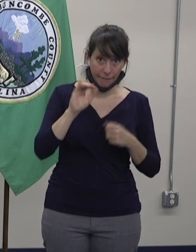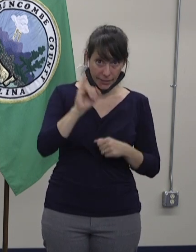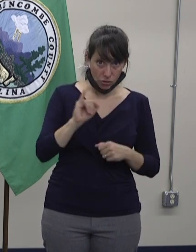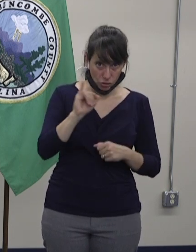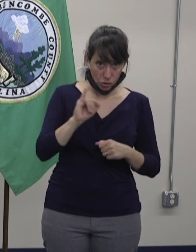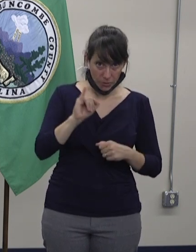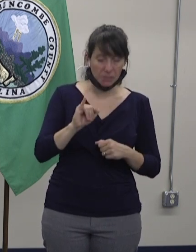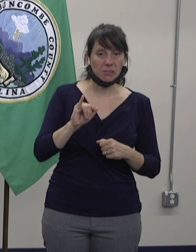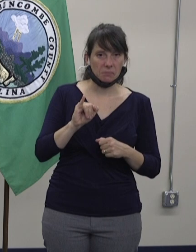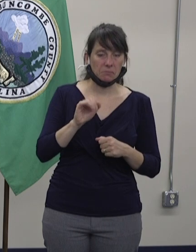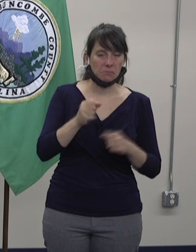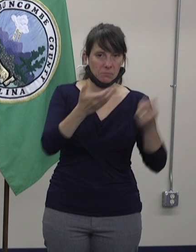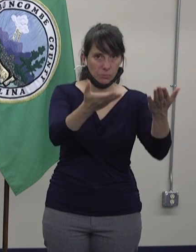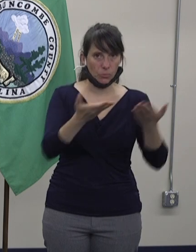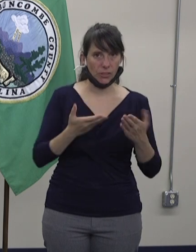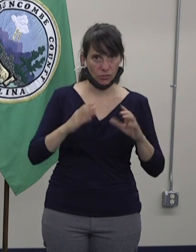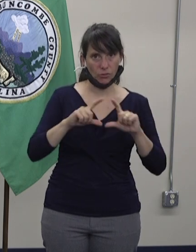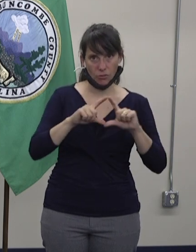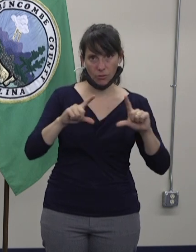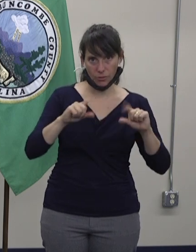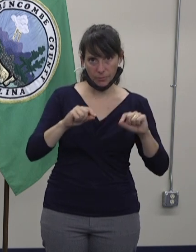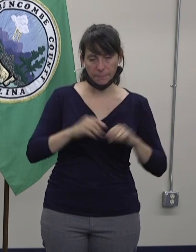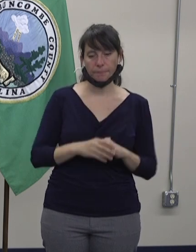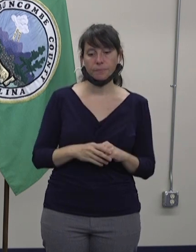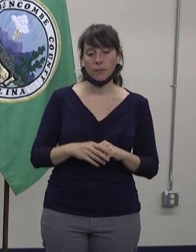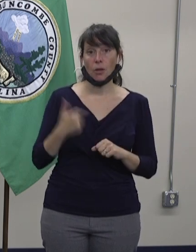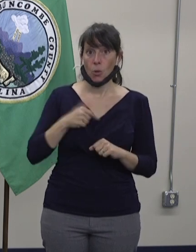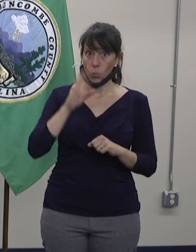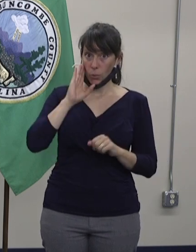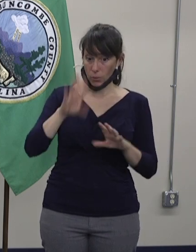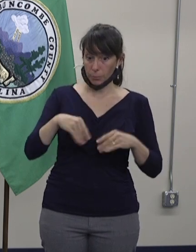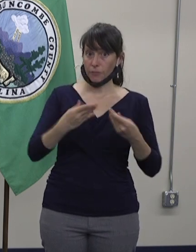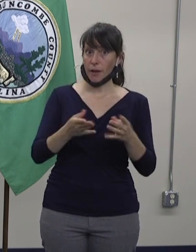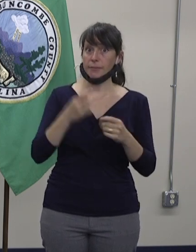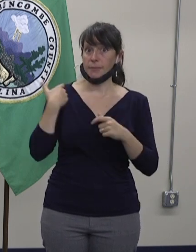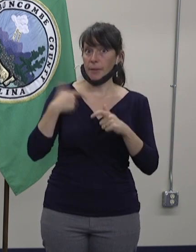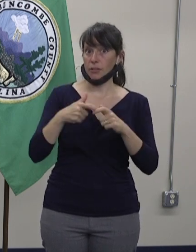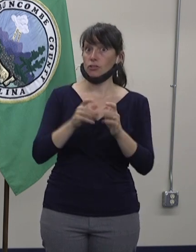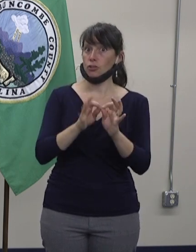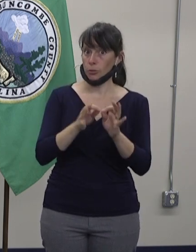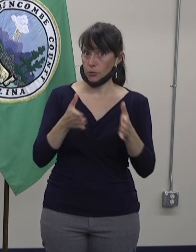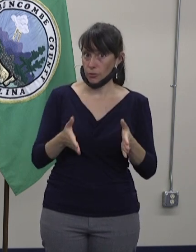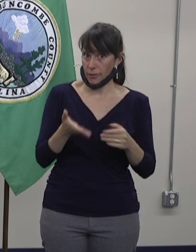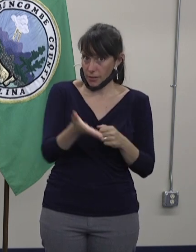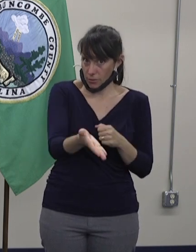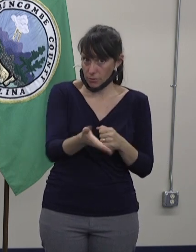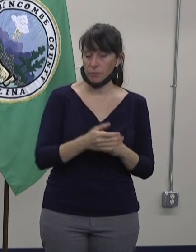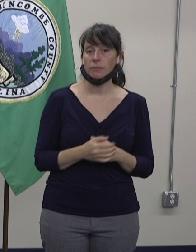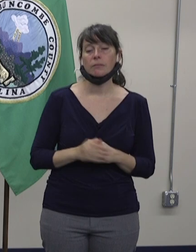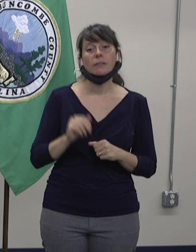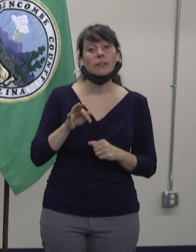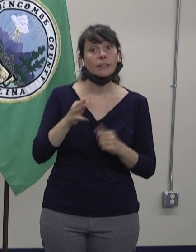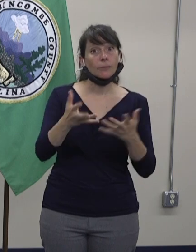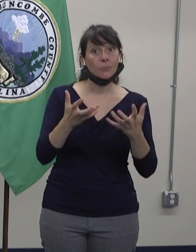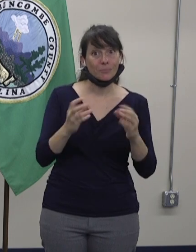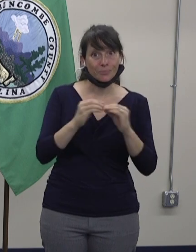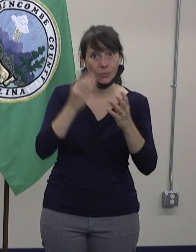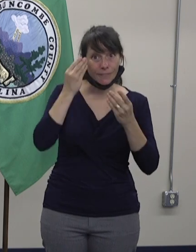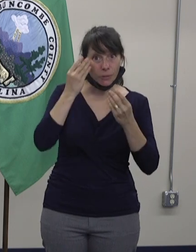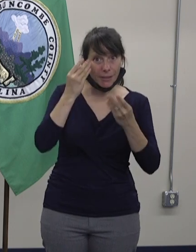will be at the testing sites. More information about COVID-19 testing in Buncombe County can be found